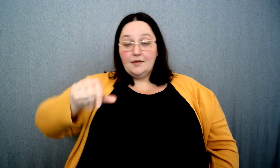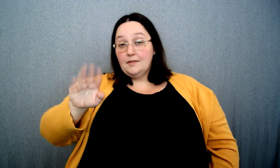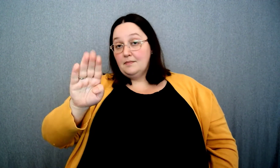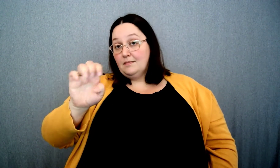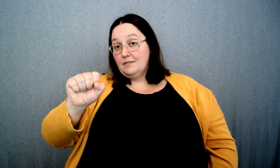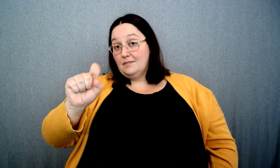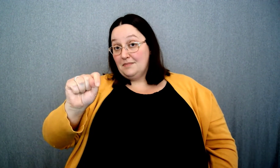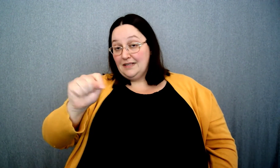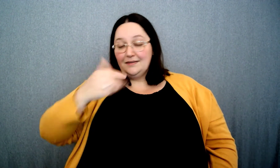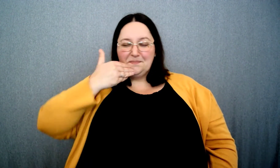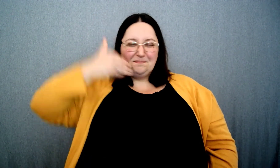and best.